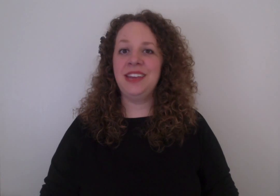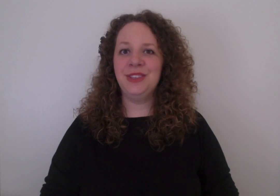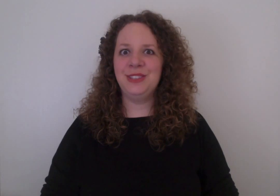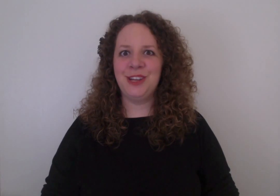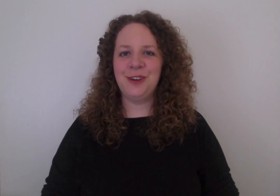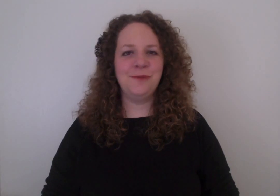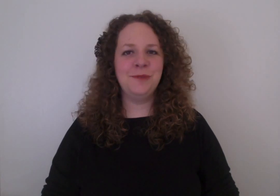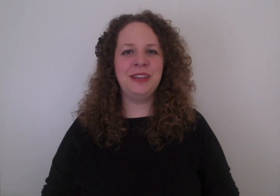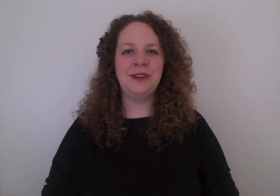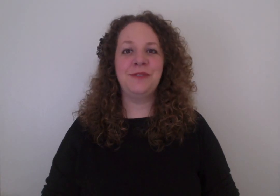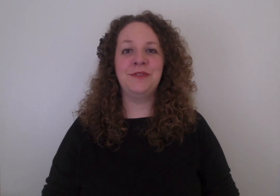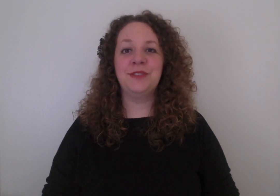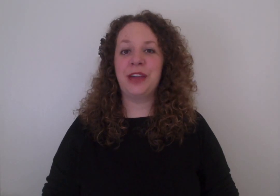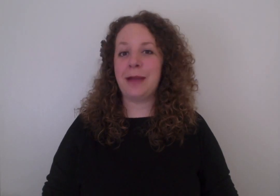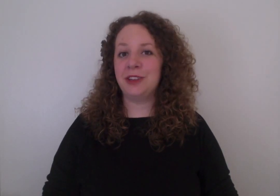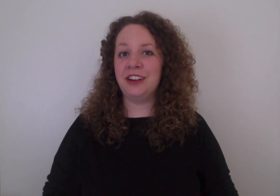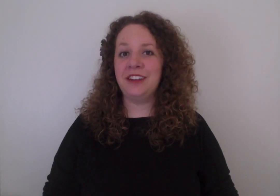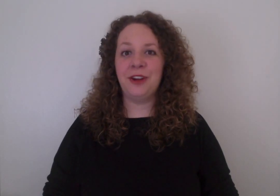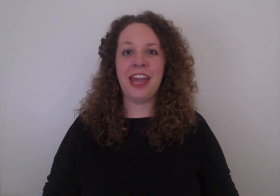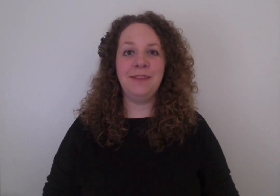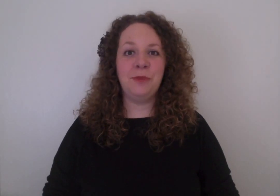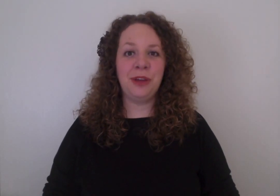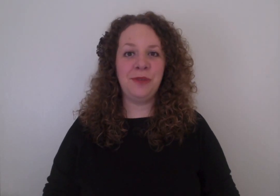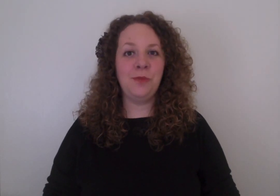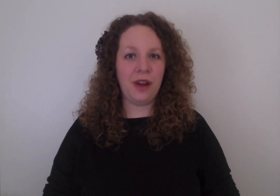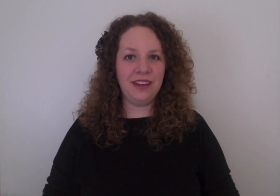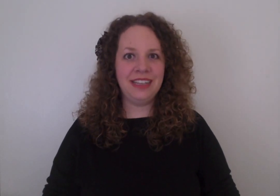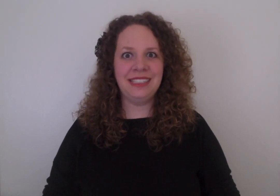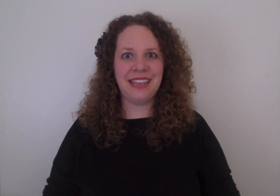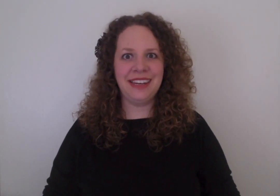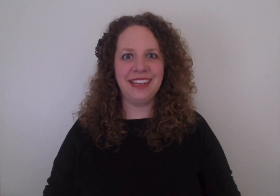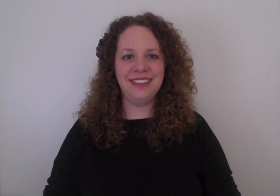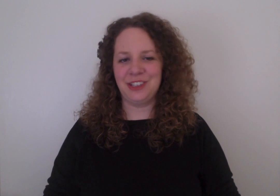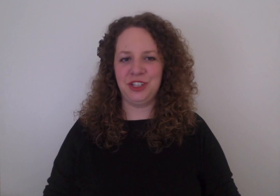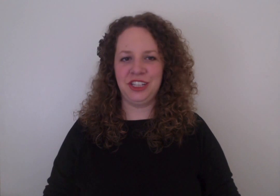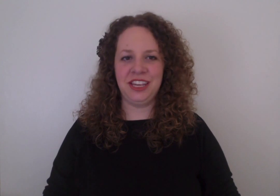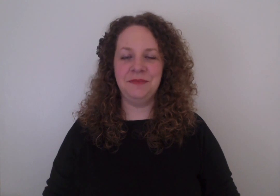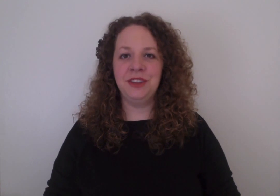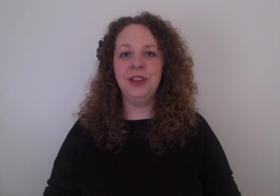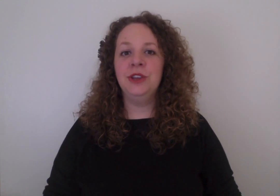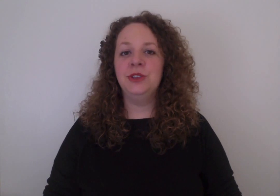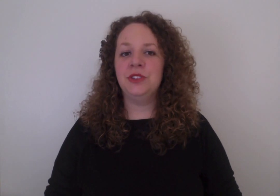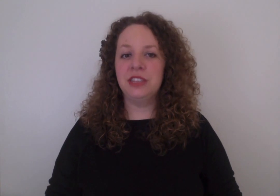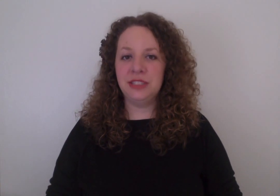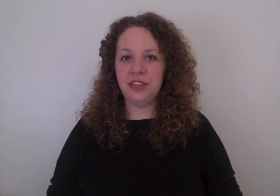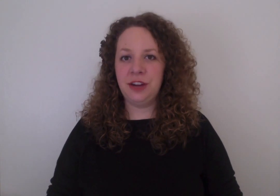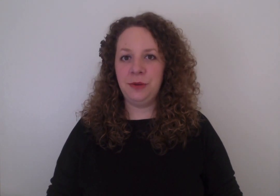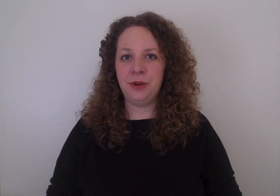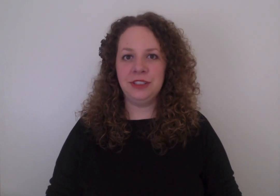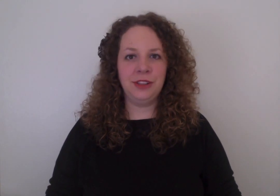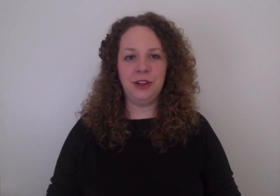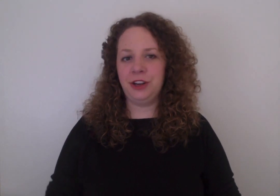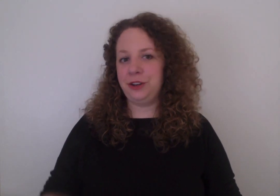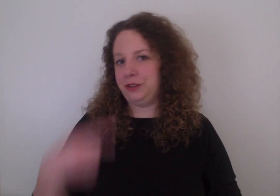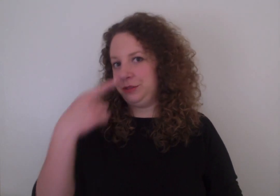In this video, we'll be going over the vocabulary for 8.1 signing naturally. So in this video, we're going to learn